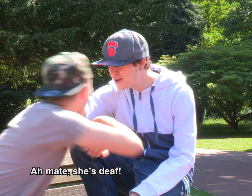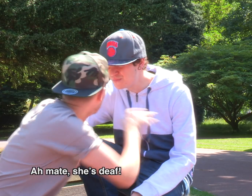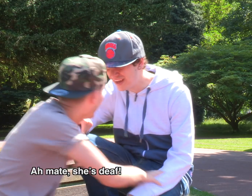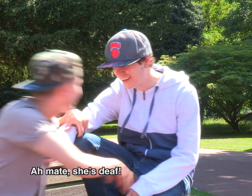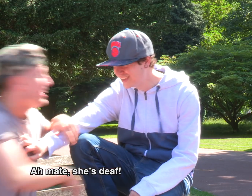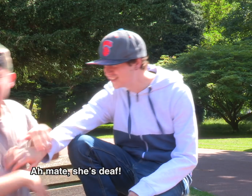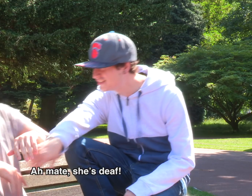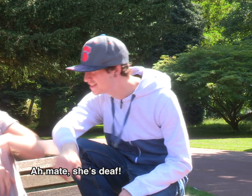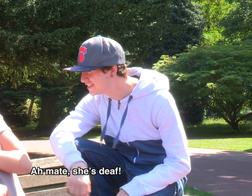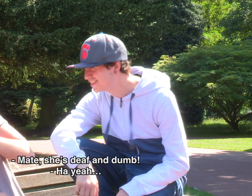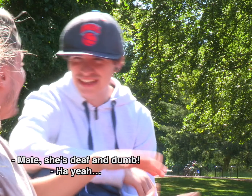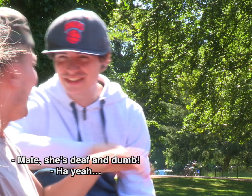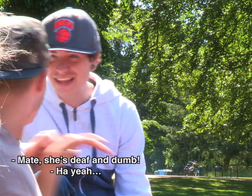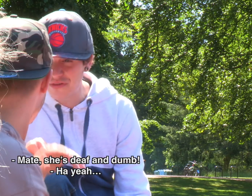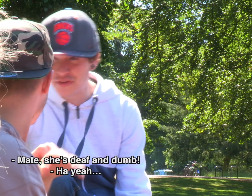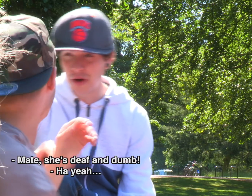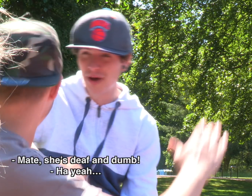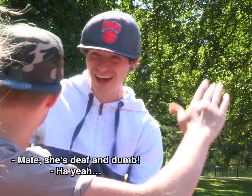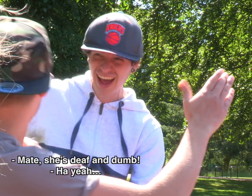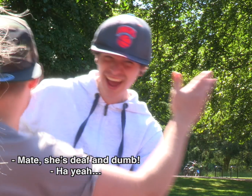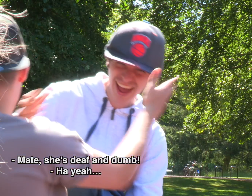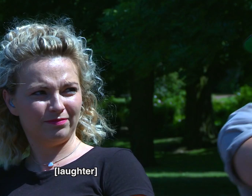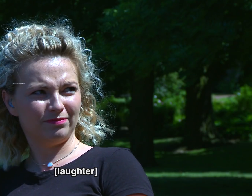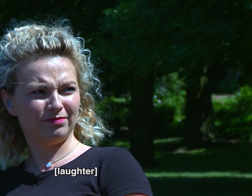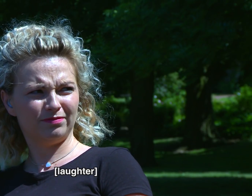Oh, mate. She's deaf. Mate, she's deaf and dumb.